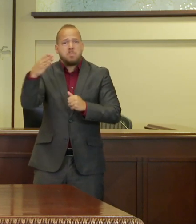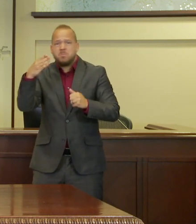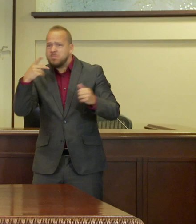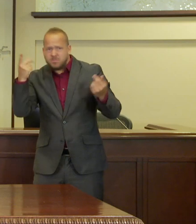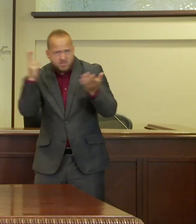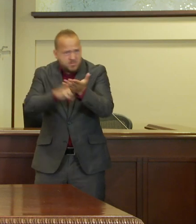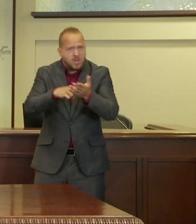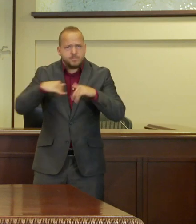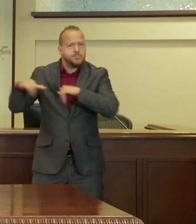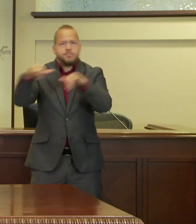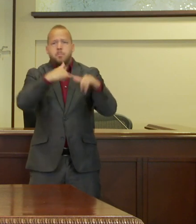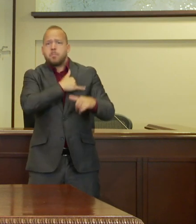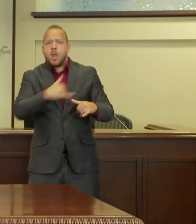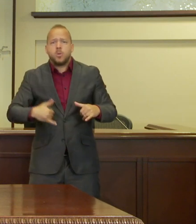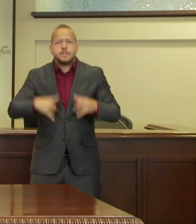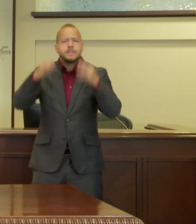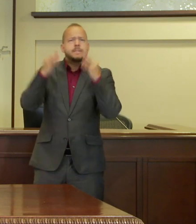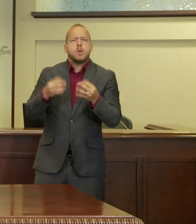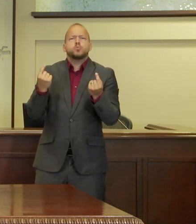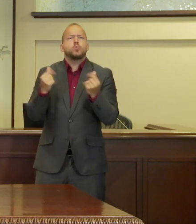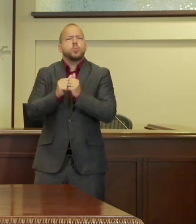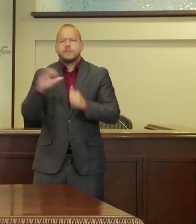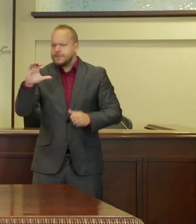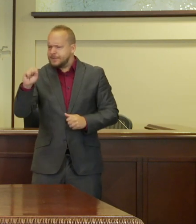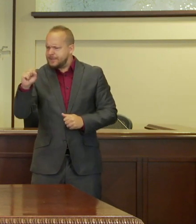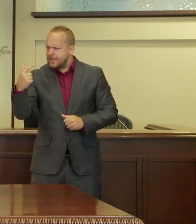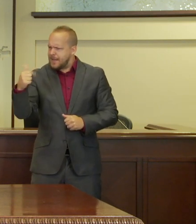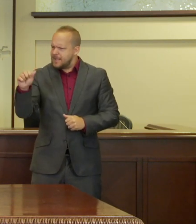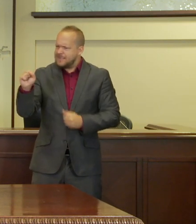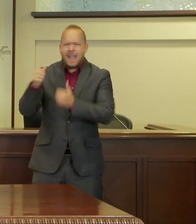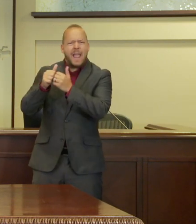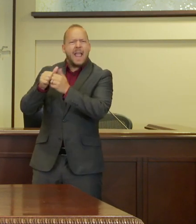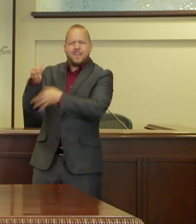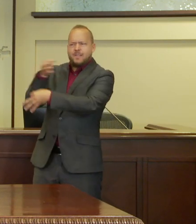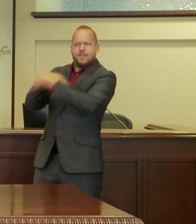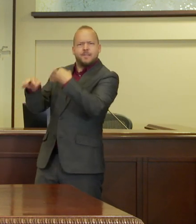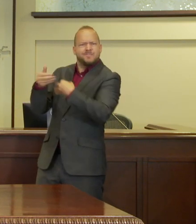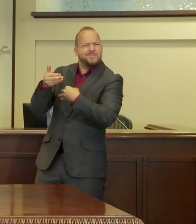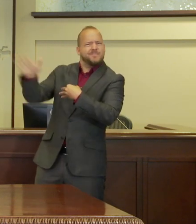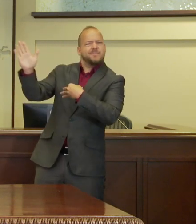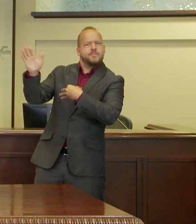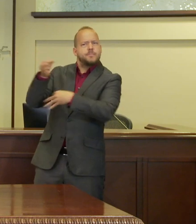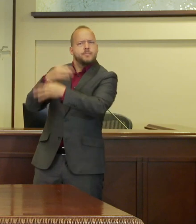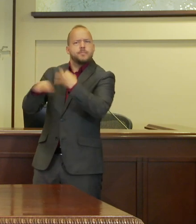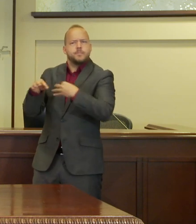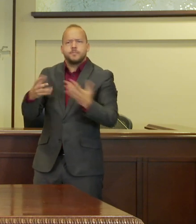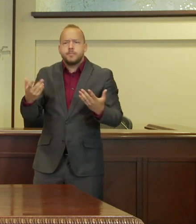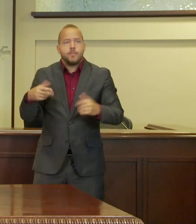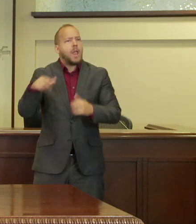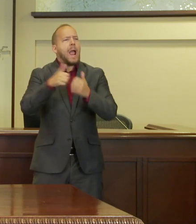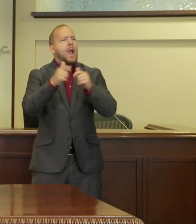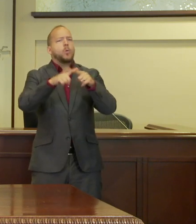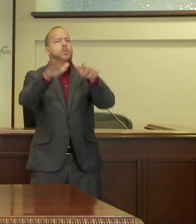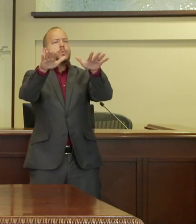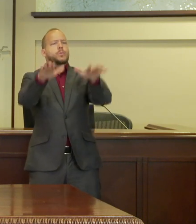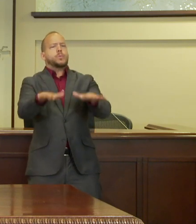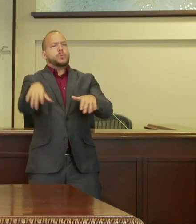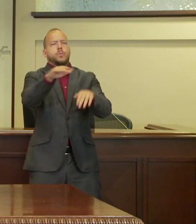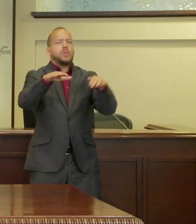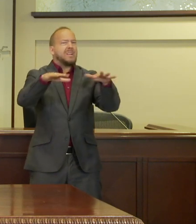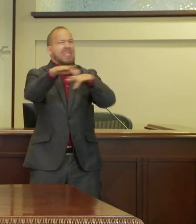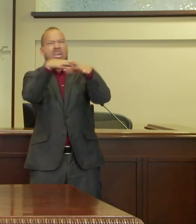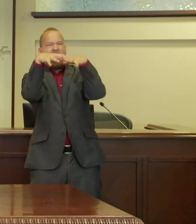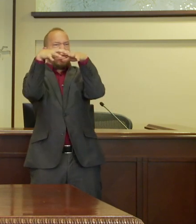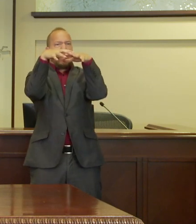of CS gas as well as other crowd disbursement techniques. And I think we need to have an open, honest,